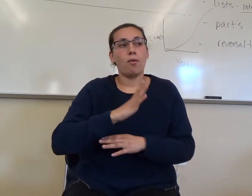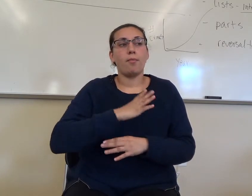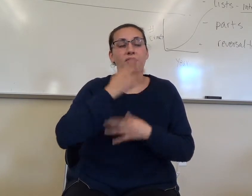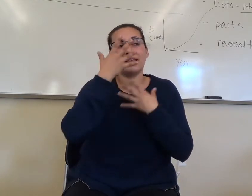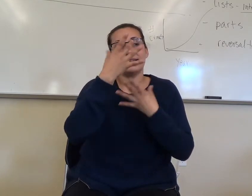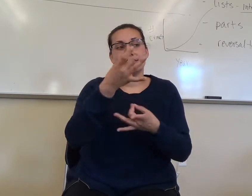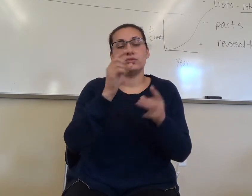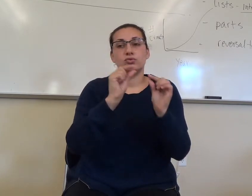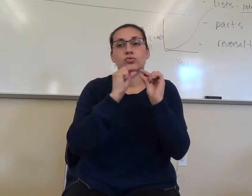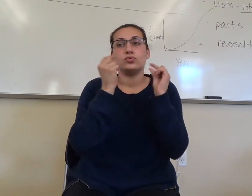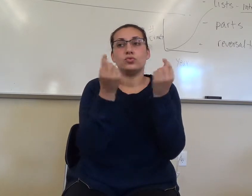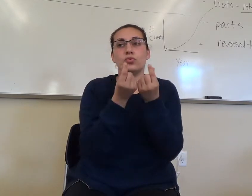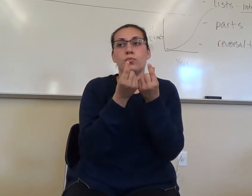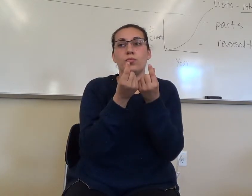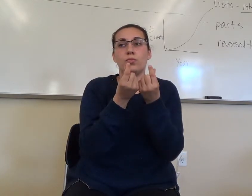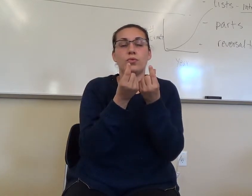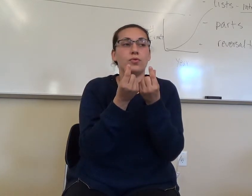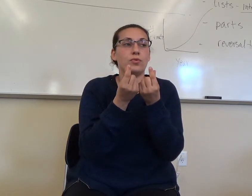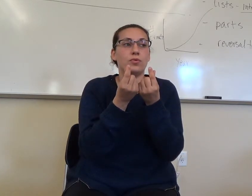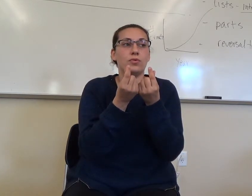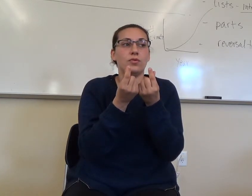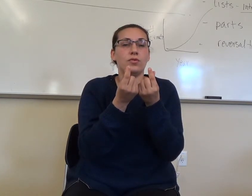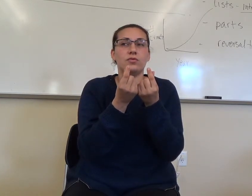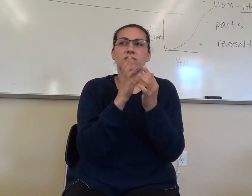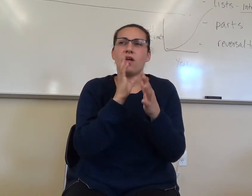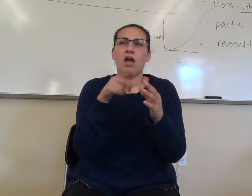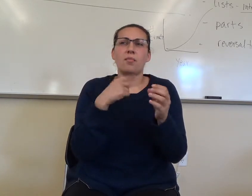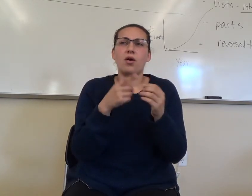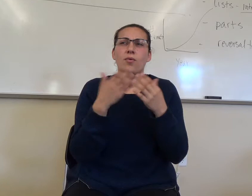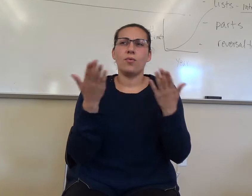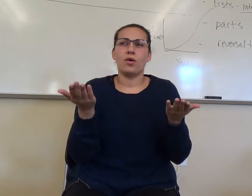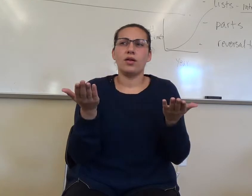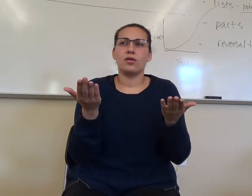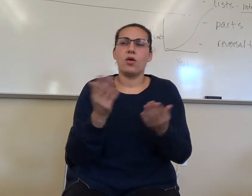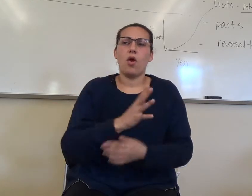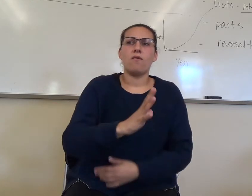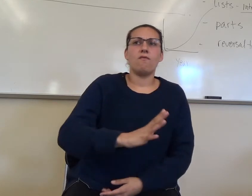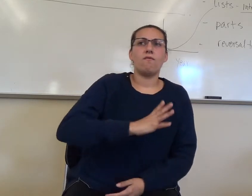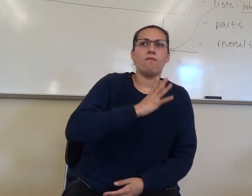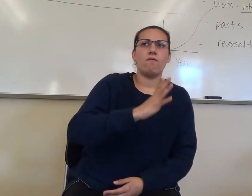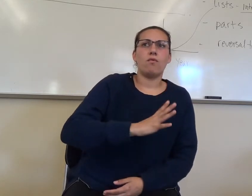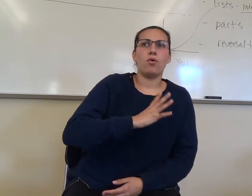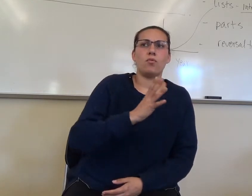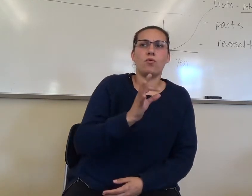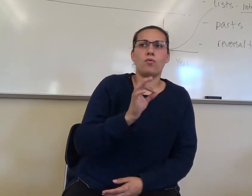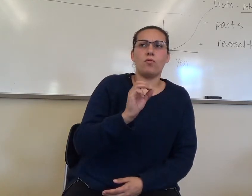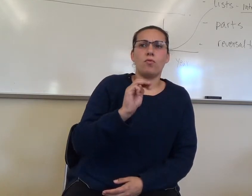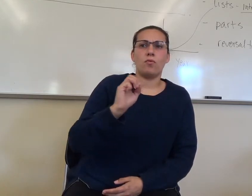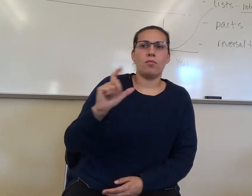organizations. So they're talking about formal interest group organizations.